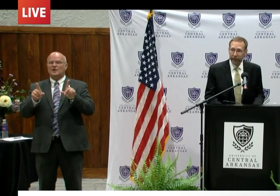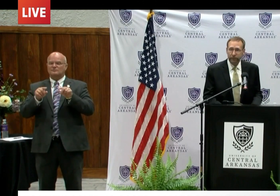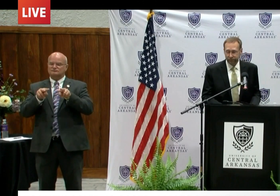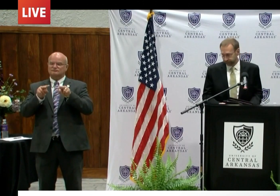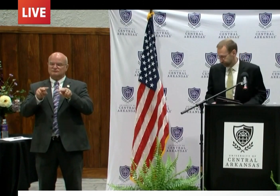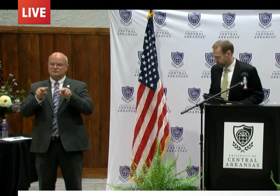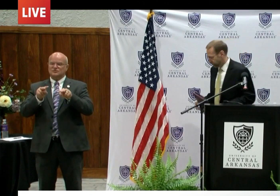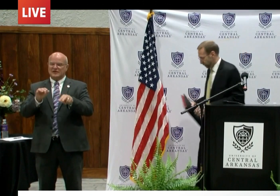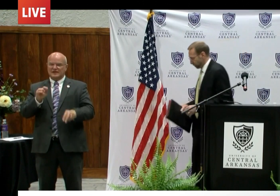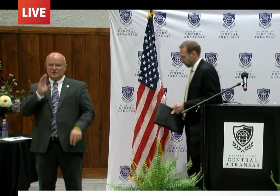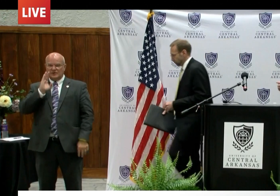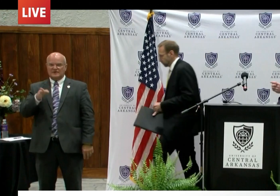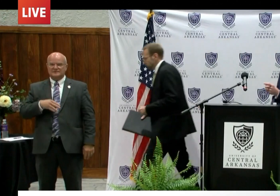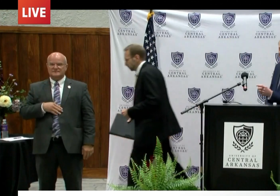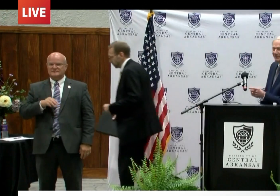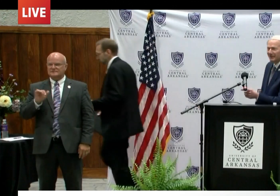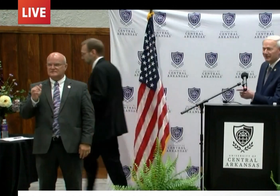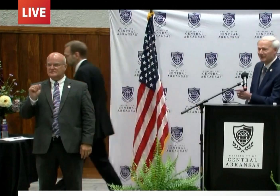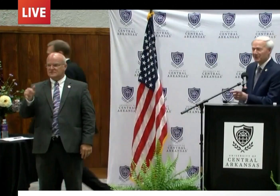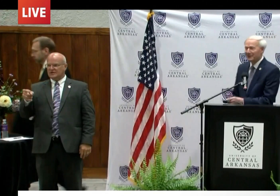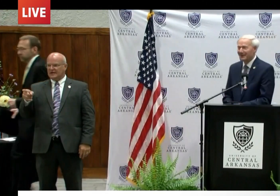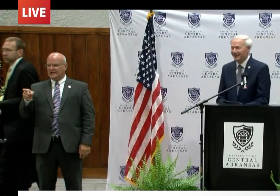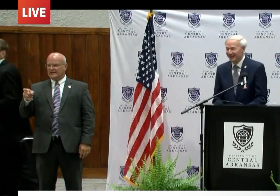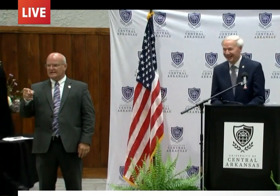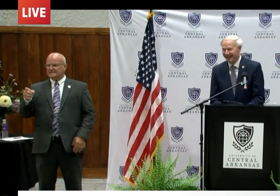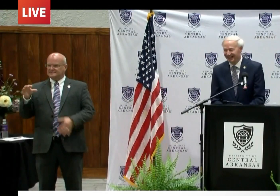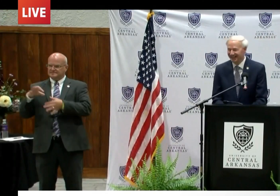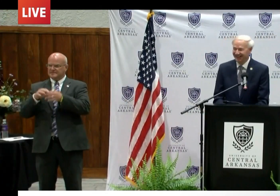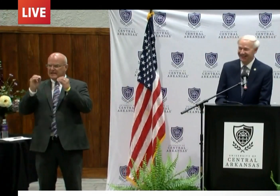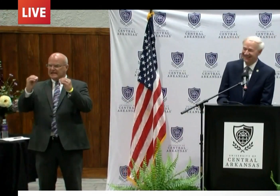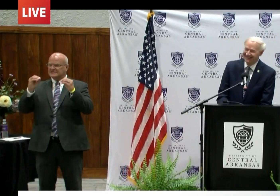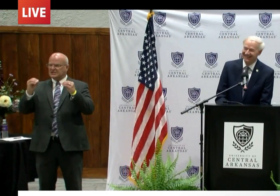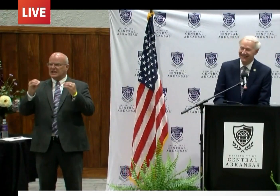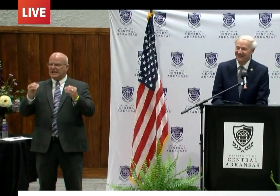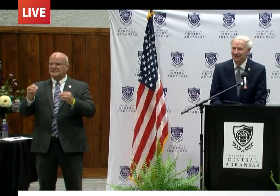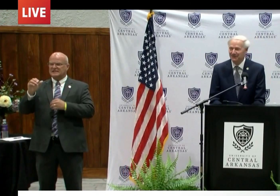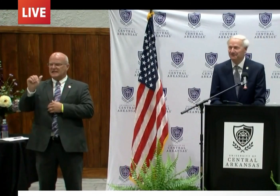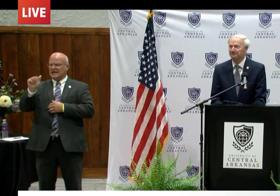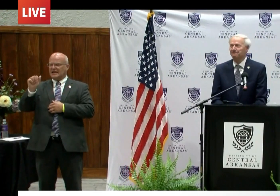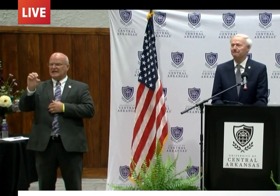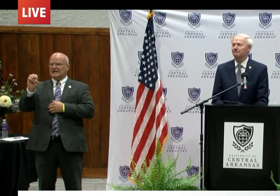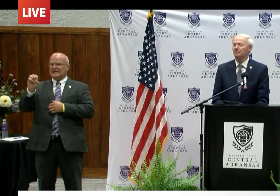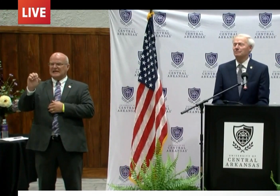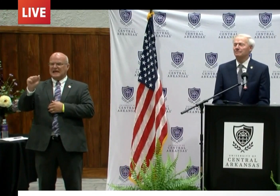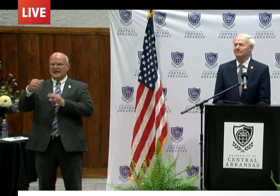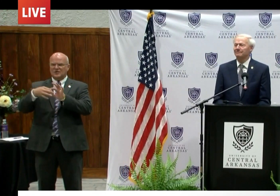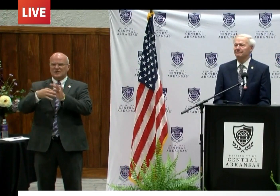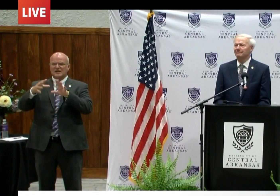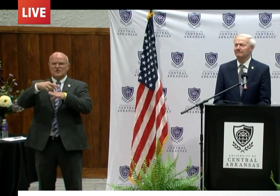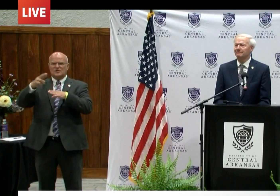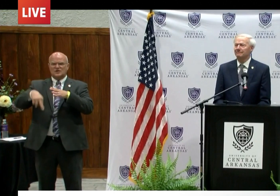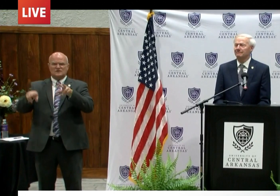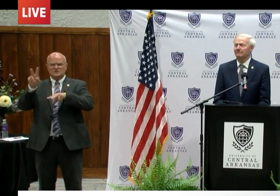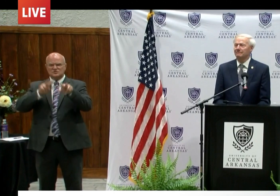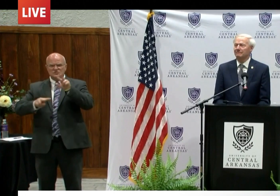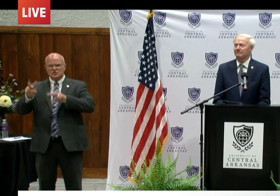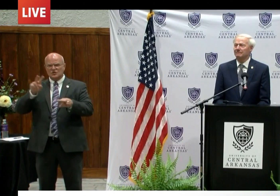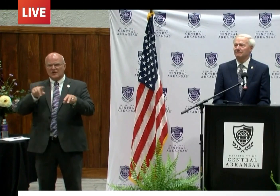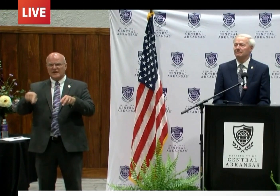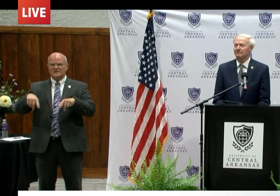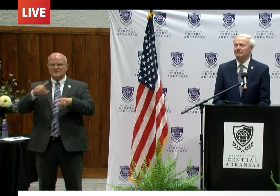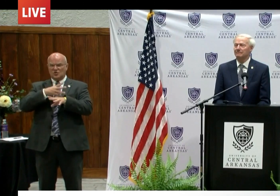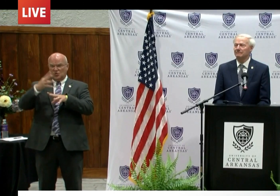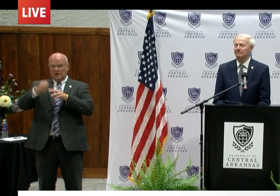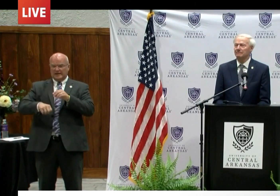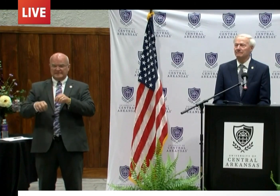keep looking at it. Jay? Sticking with education, AEA releasing the results of a survey that they took